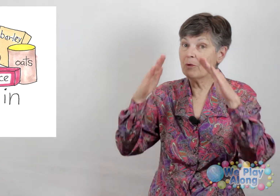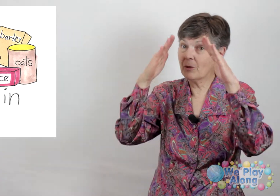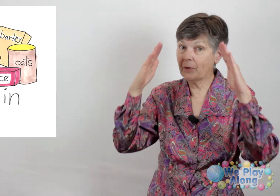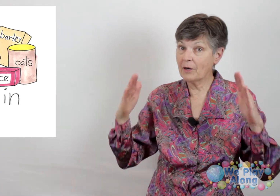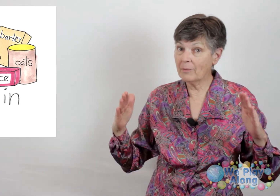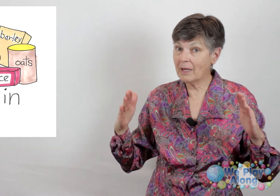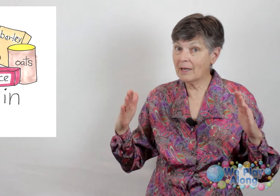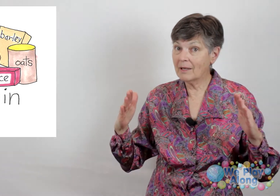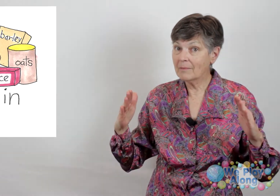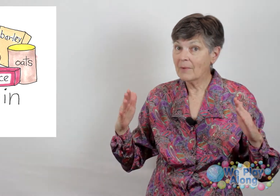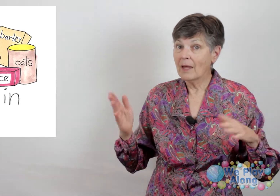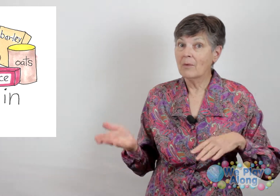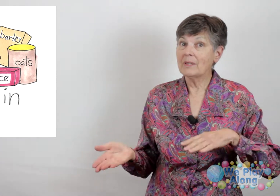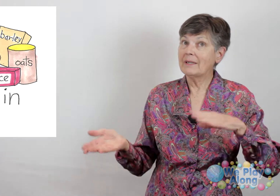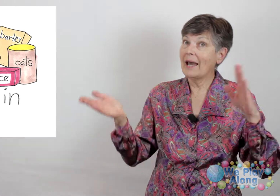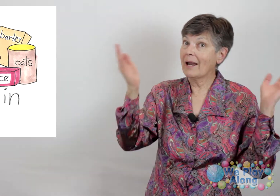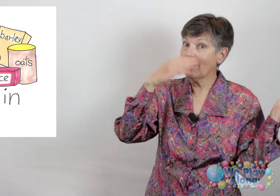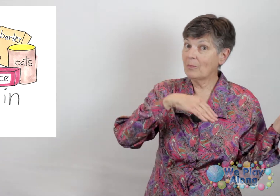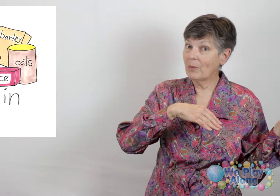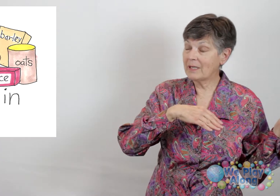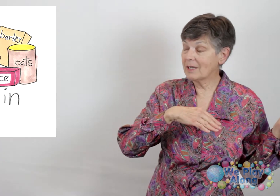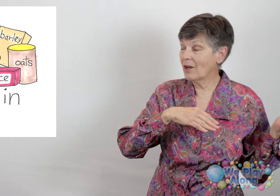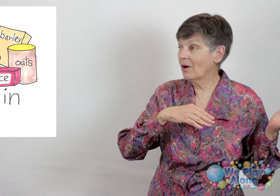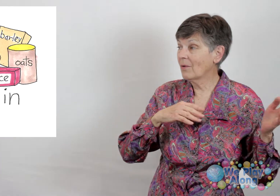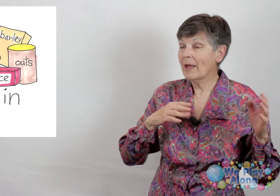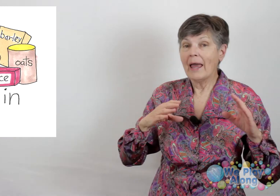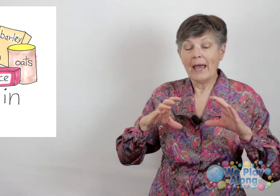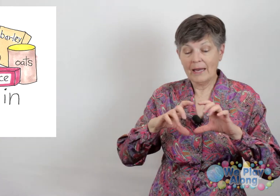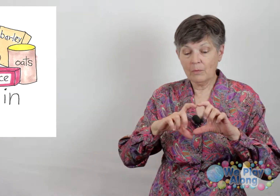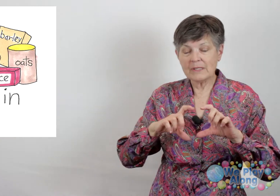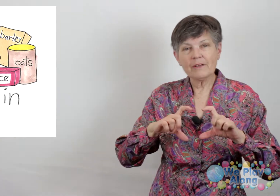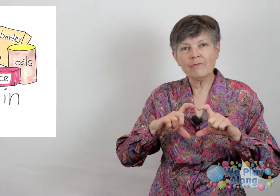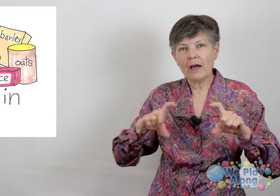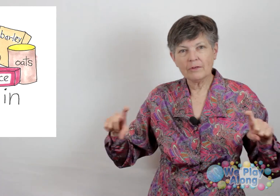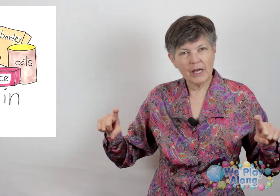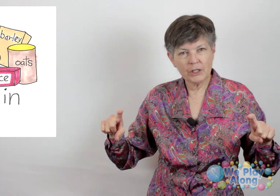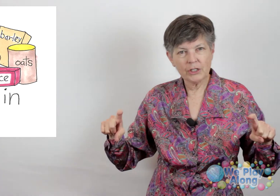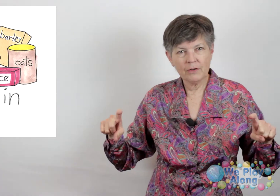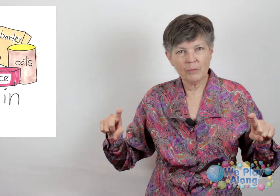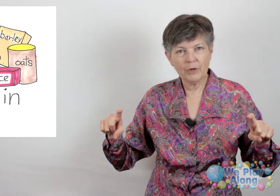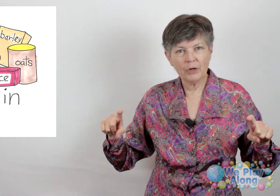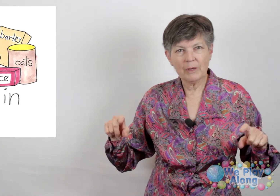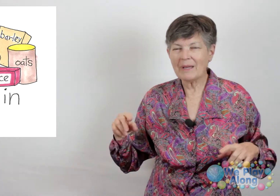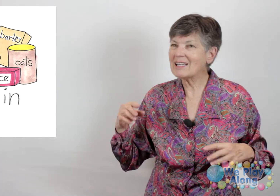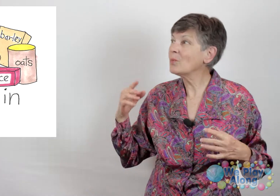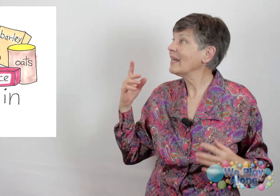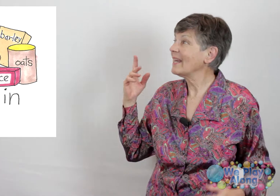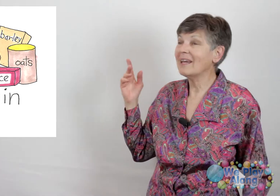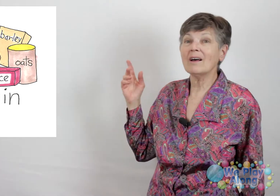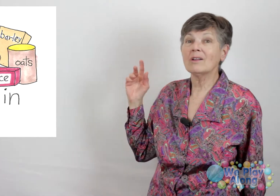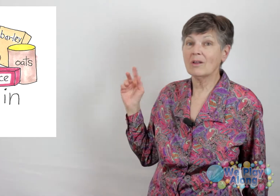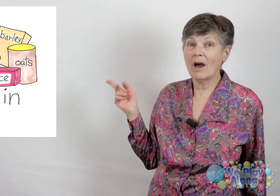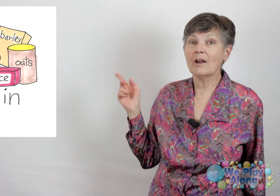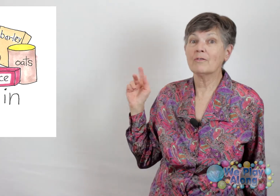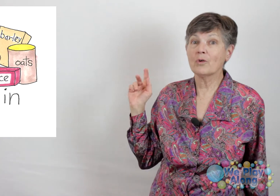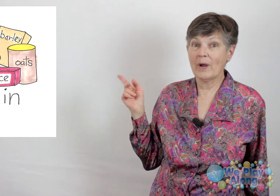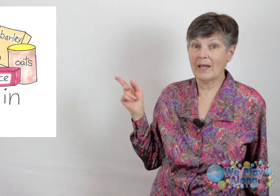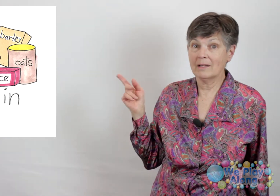the pyramid, we did that a couple weeks ago. And it was the foundation of the pyramid because we eat a lot of